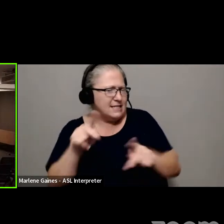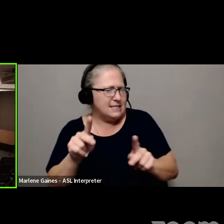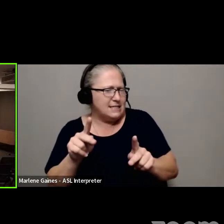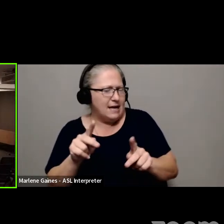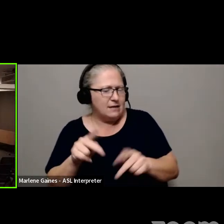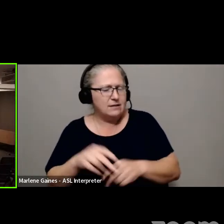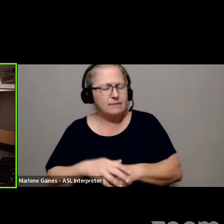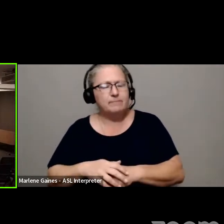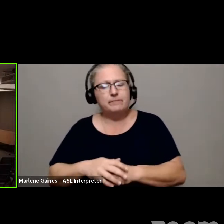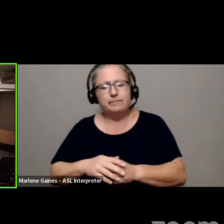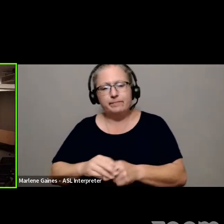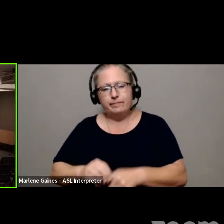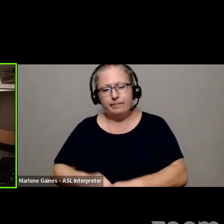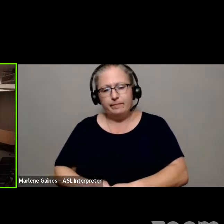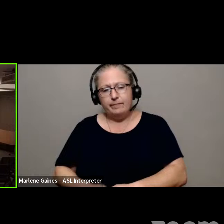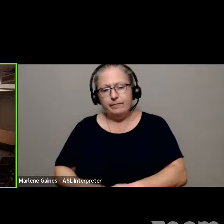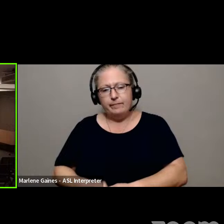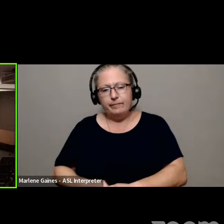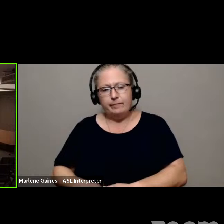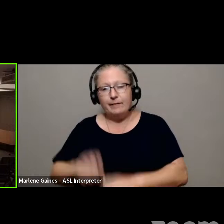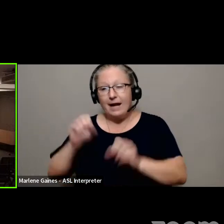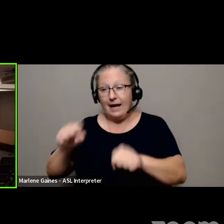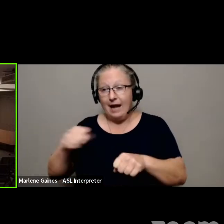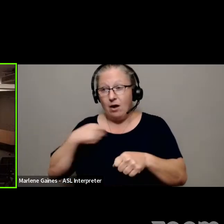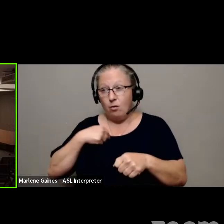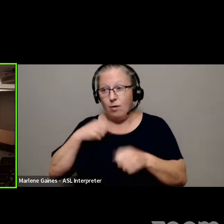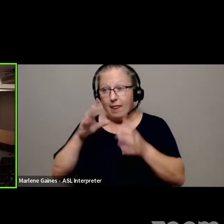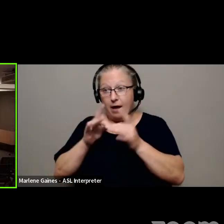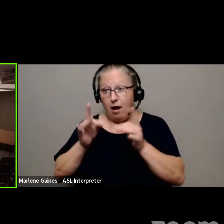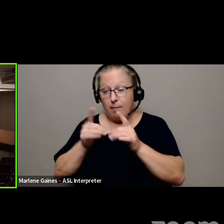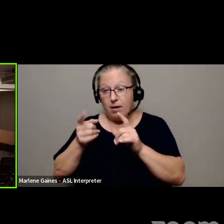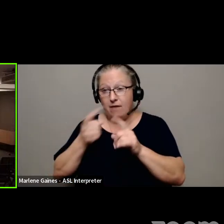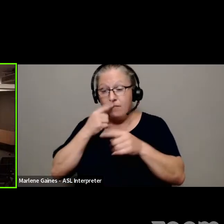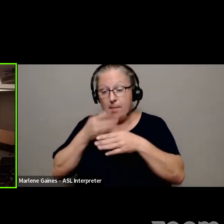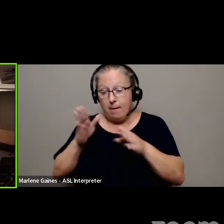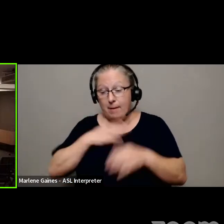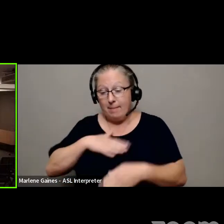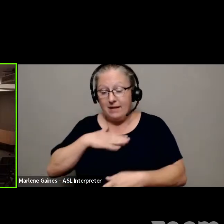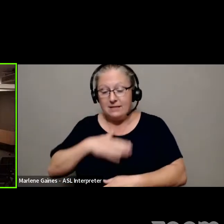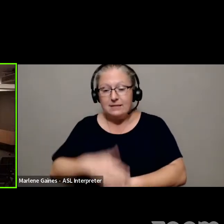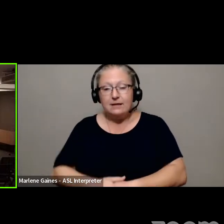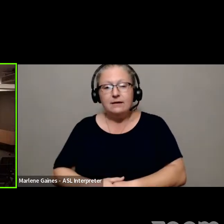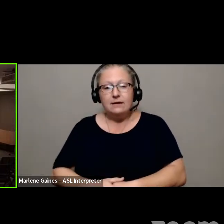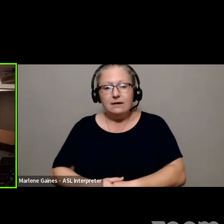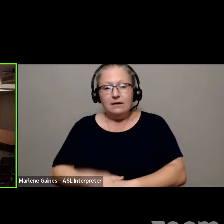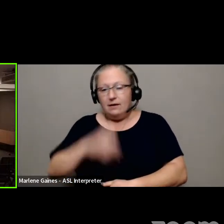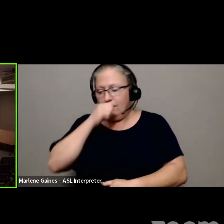Okay. Can we take the comment from the public, please?